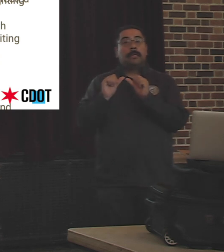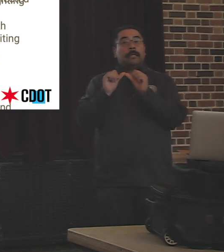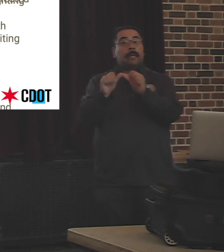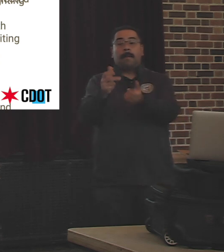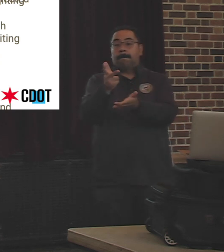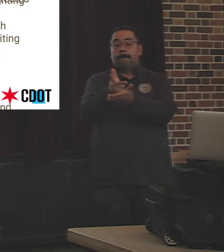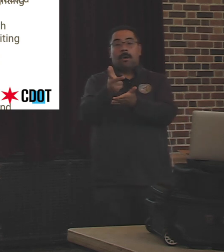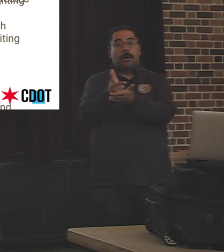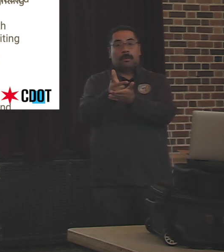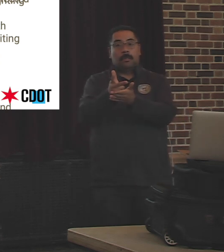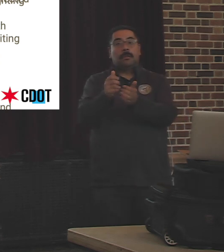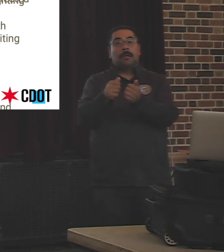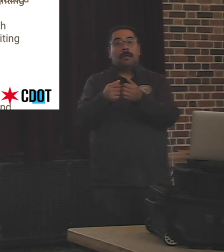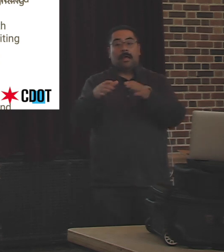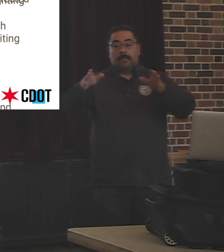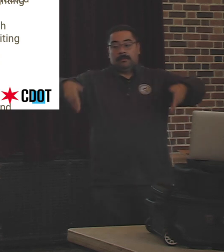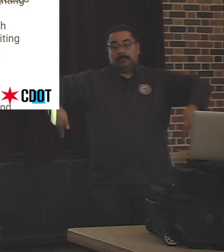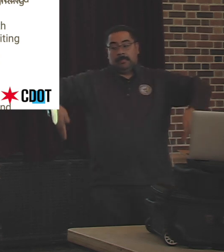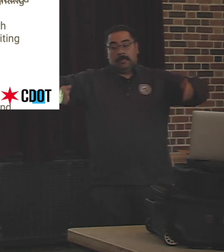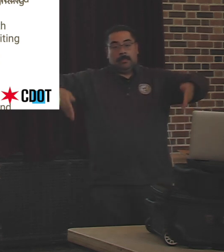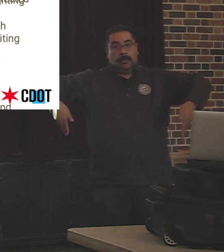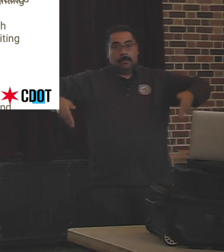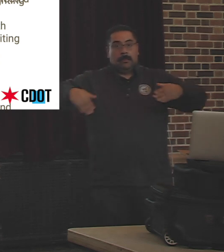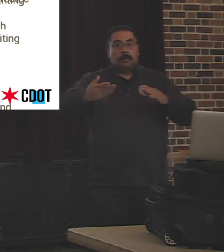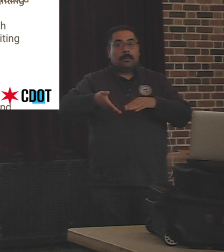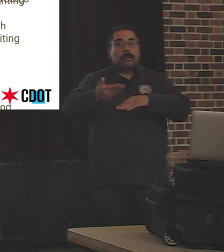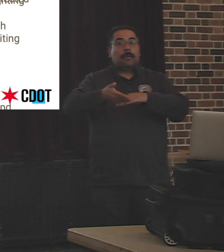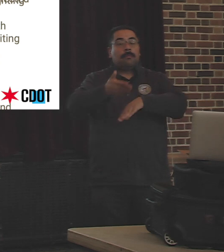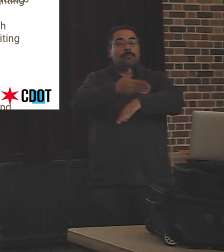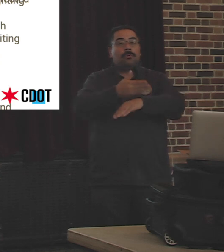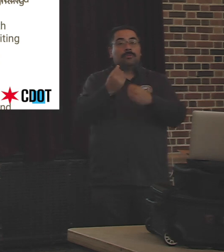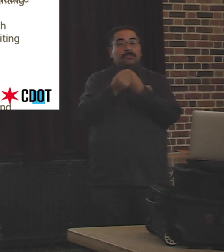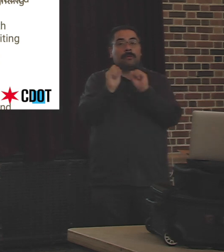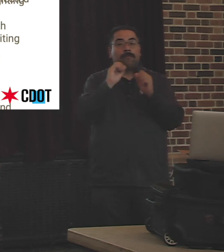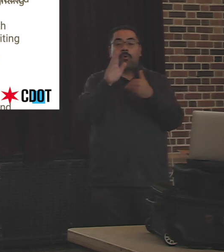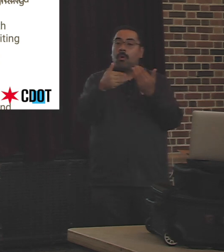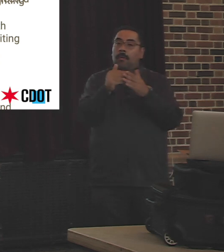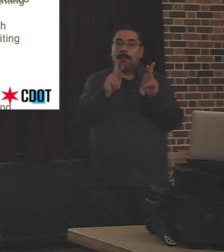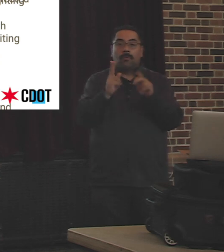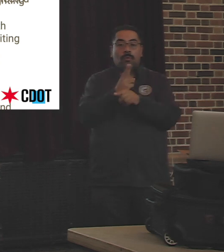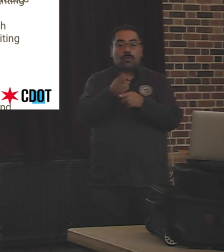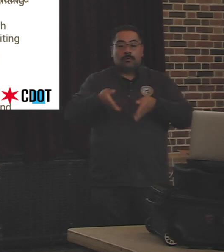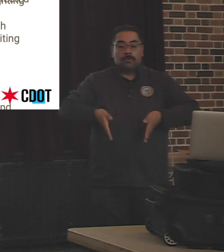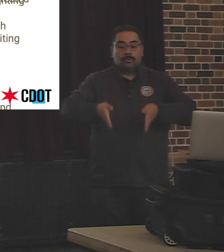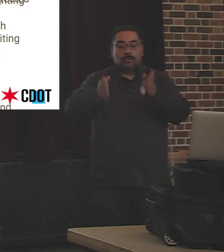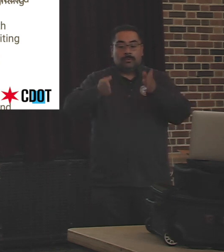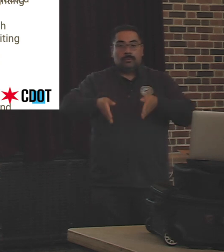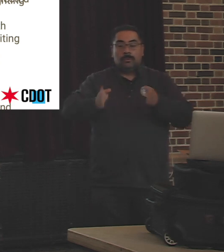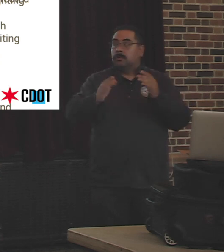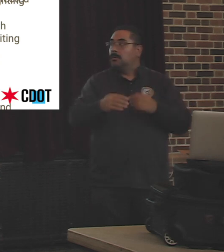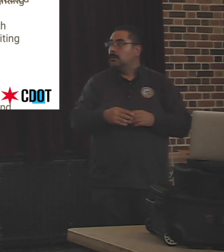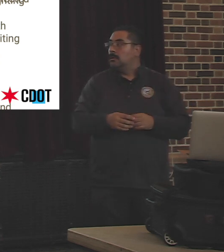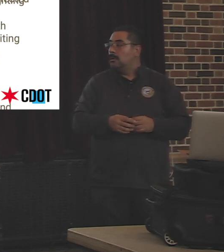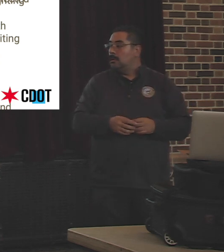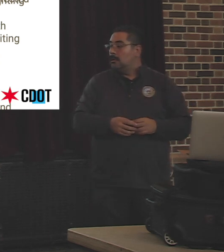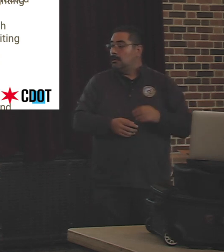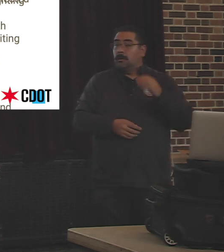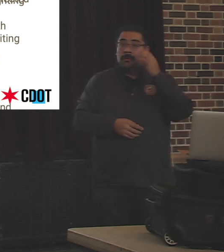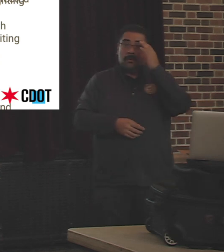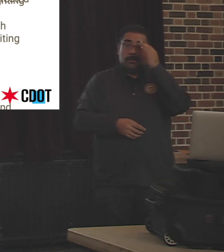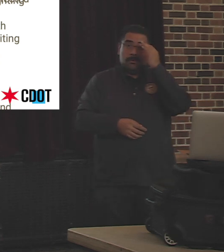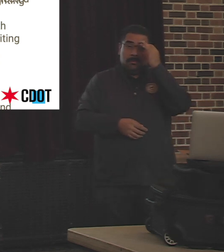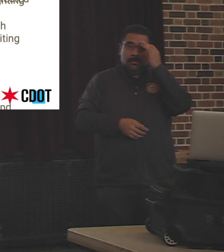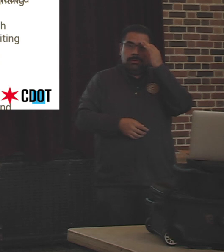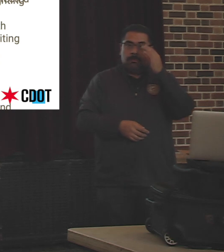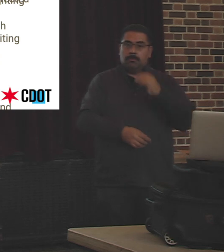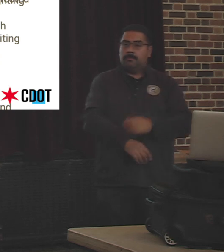parking within the service drives. It improves safety for all roadway users. It adds a row of trees. Can I get closer? You